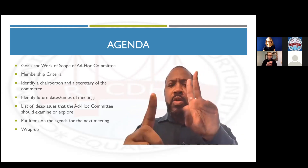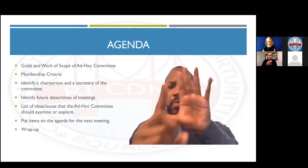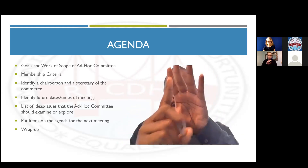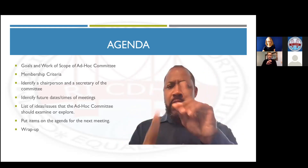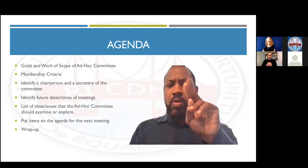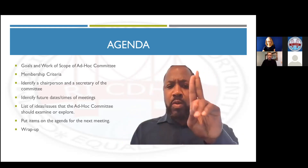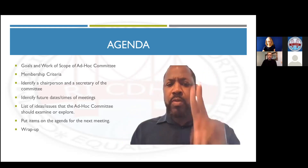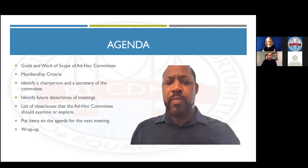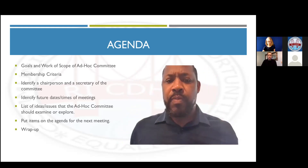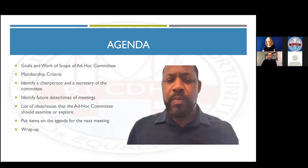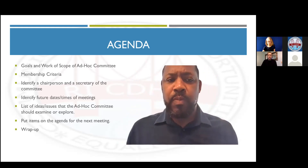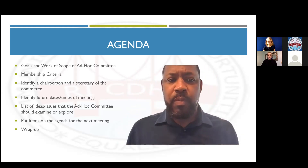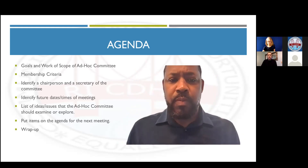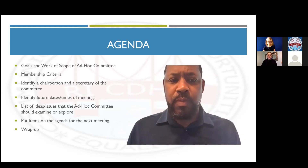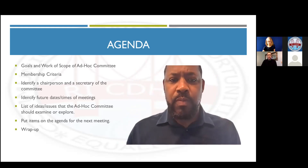Hang on, Drew. We're going to spotlight you.